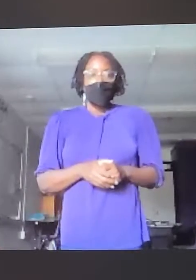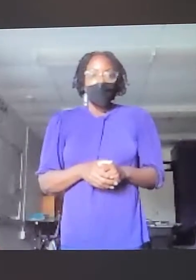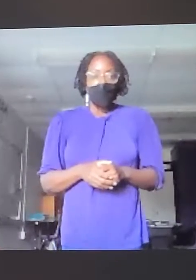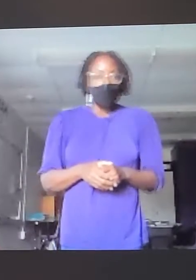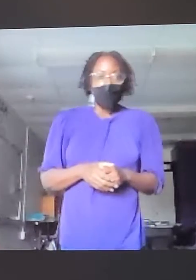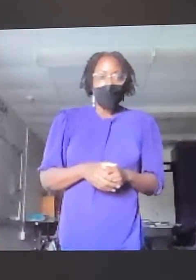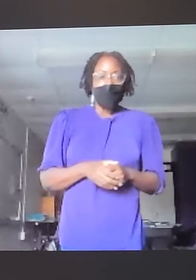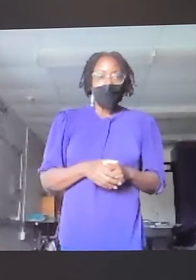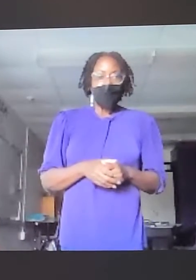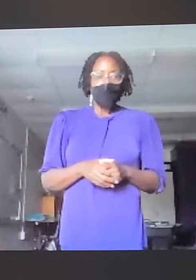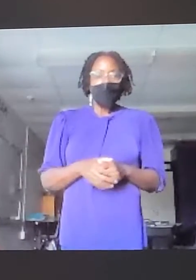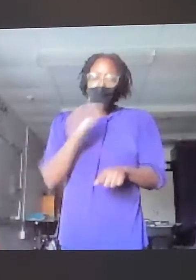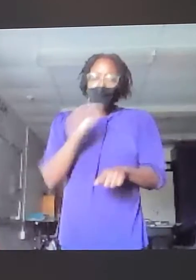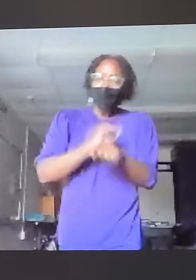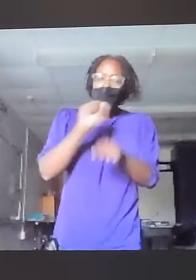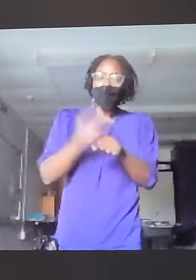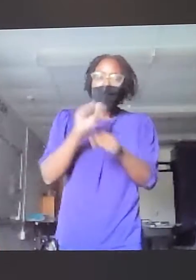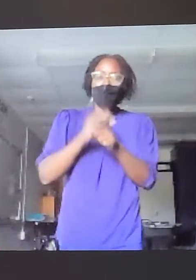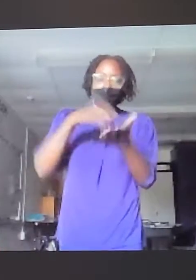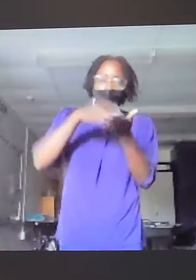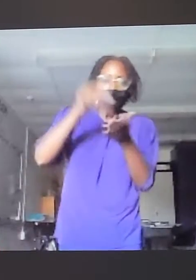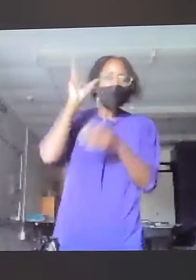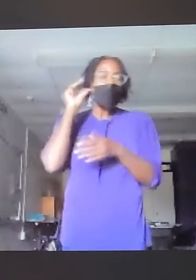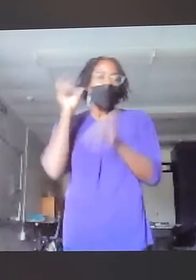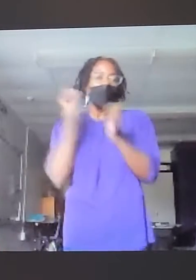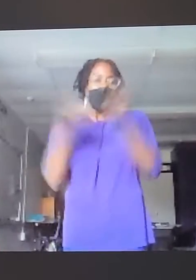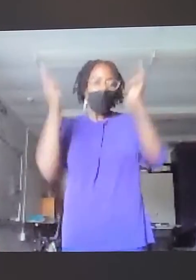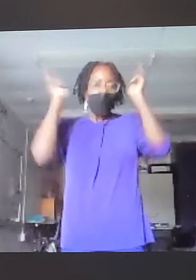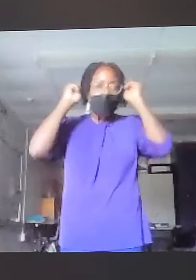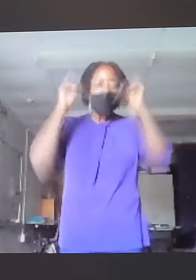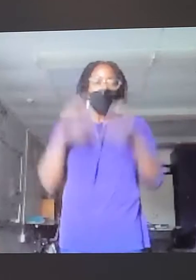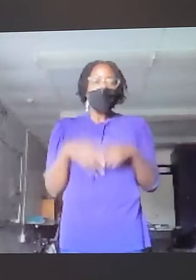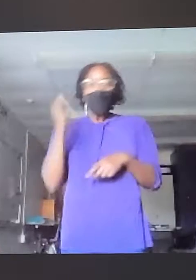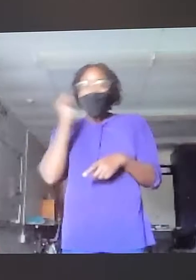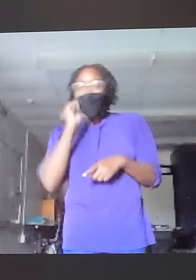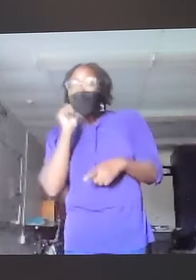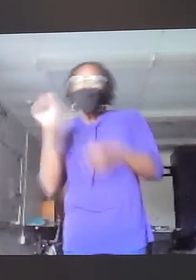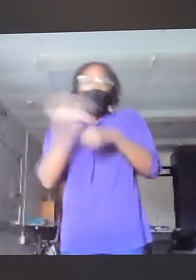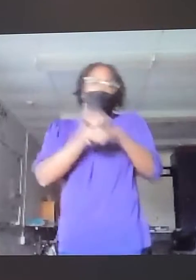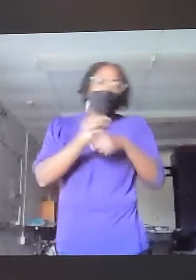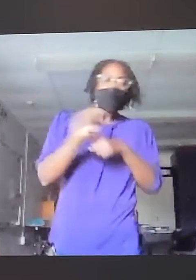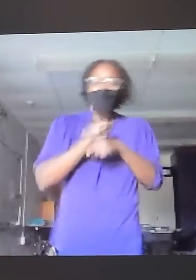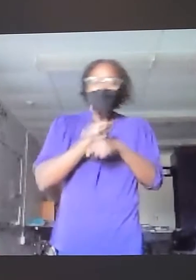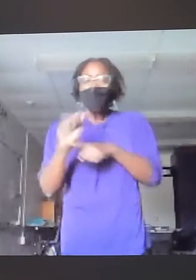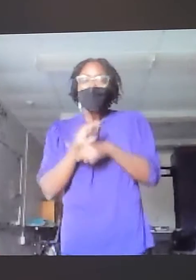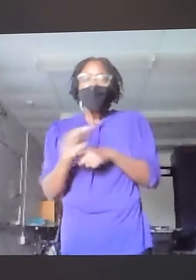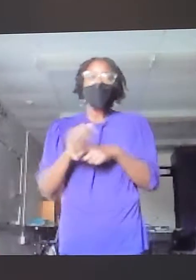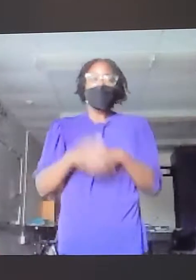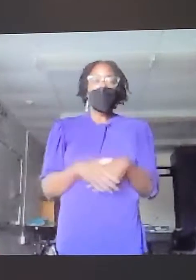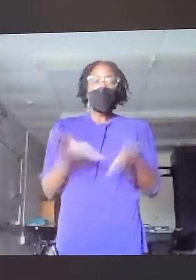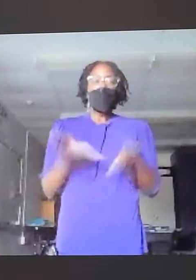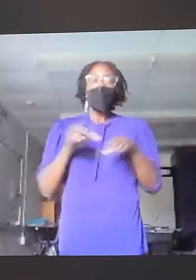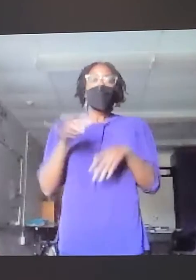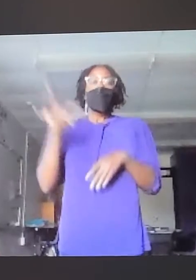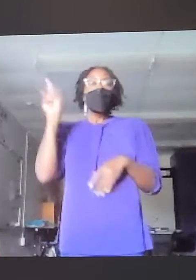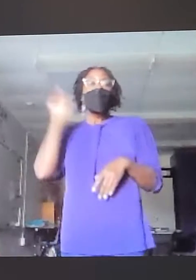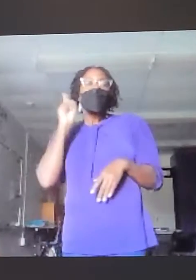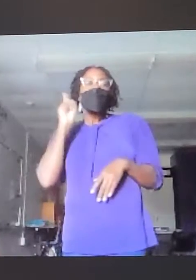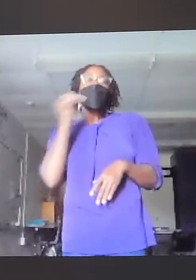I worked really hard to learn how to hear with those implants. I practiced every day doing listening homework with